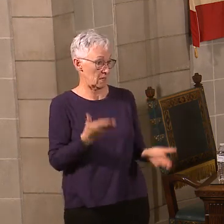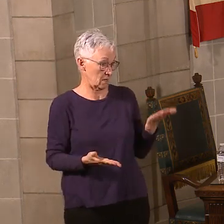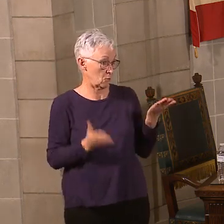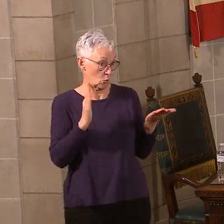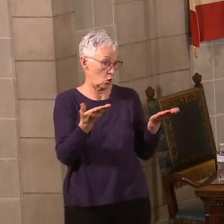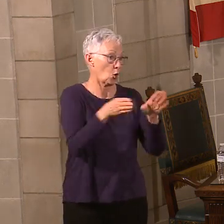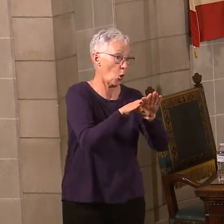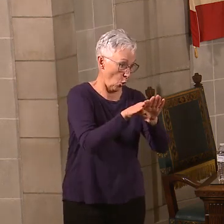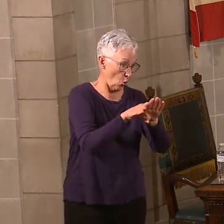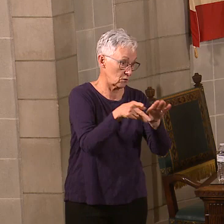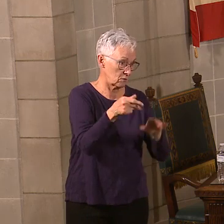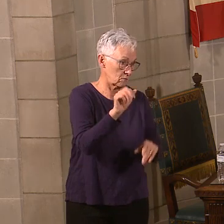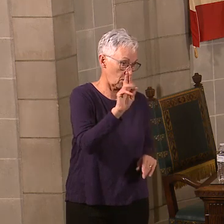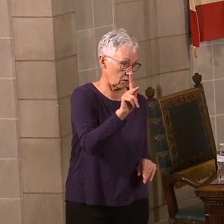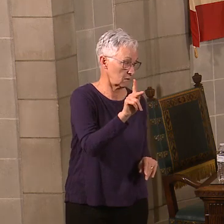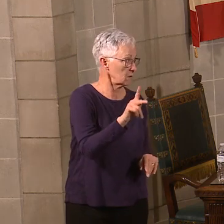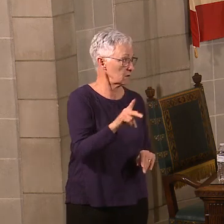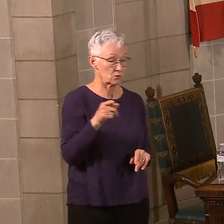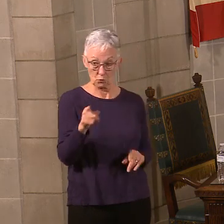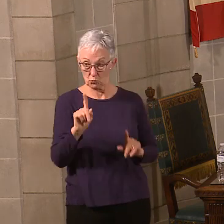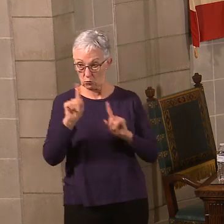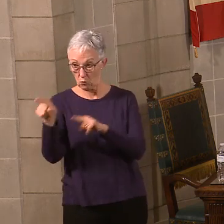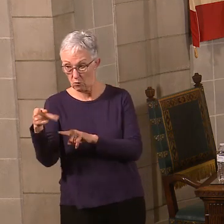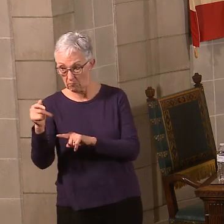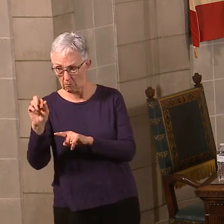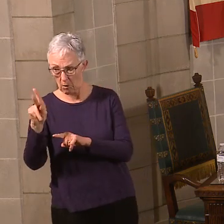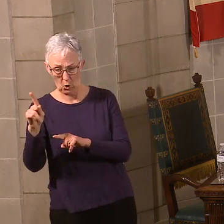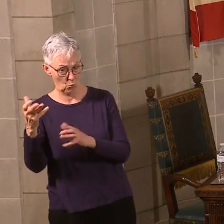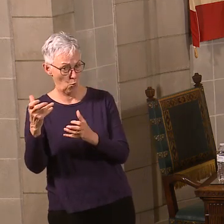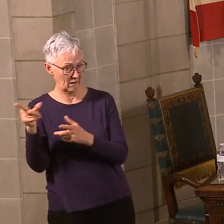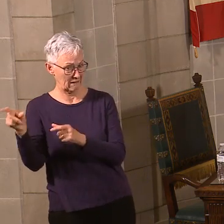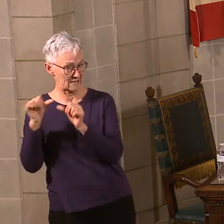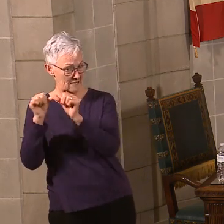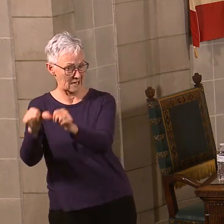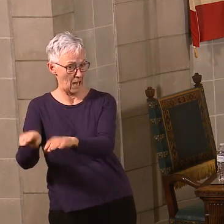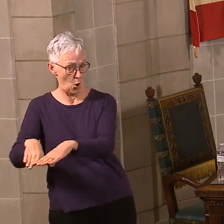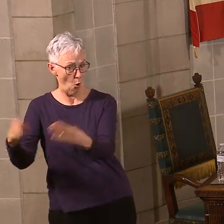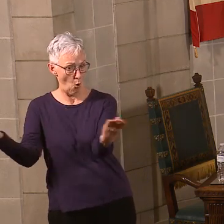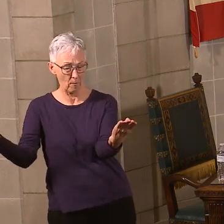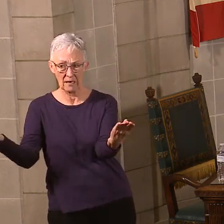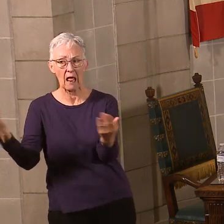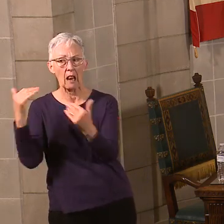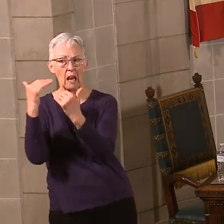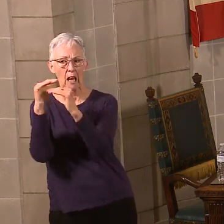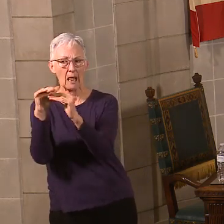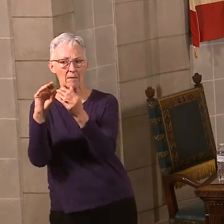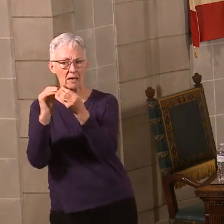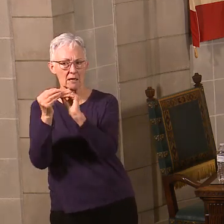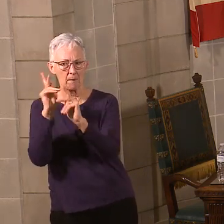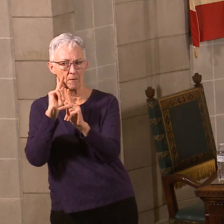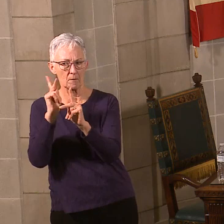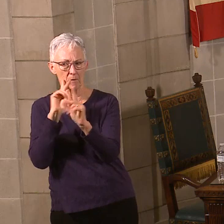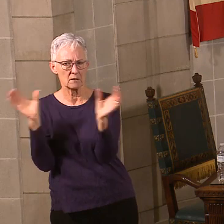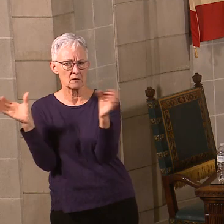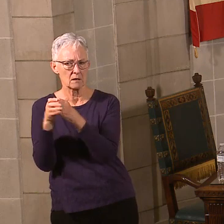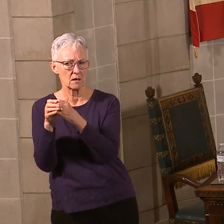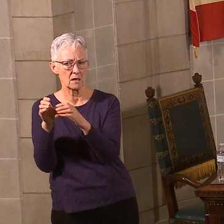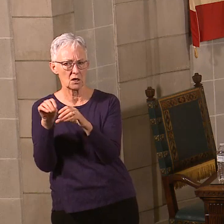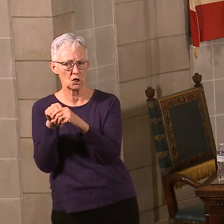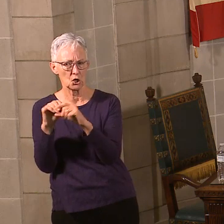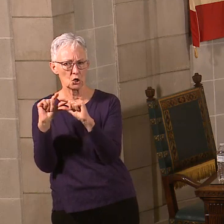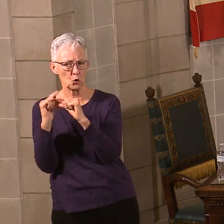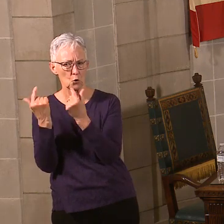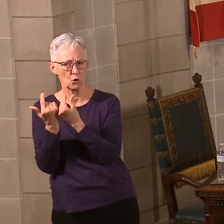open, make sure that you keep that social distancing, no big groups. Governor, I guess Yeah. for me, I just want to know like the main difference between